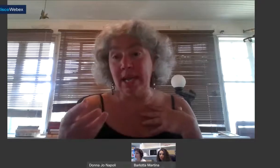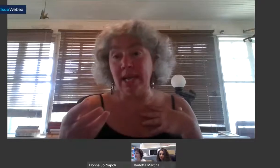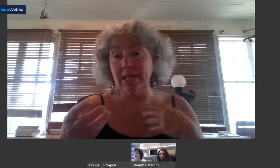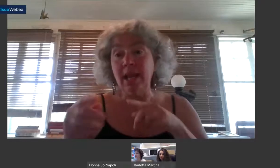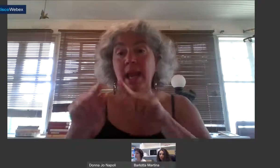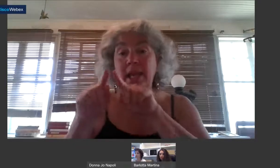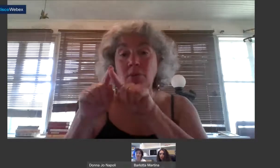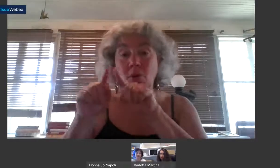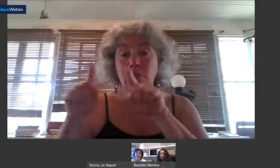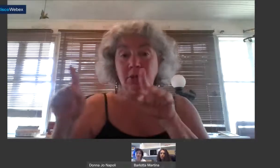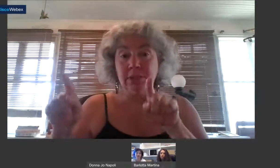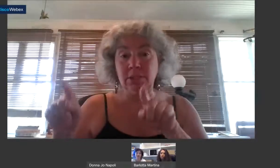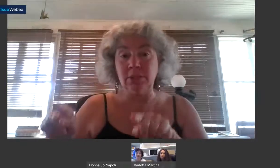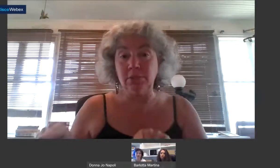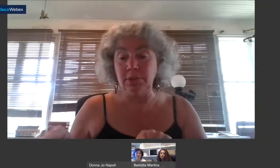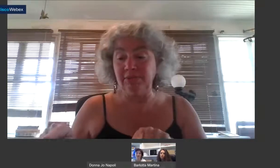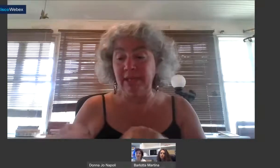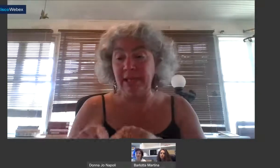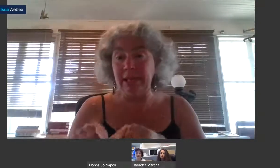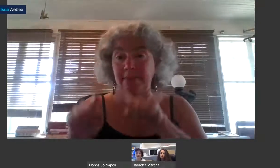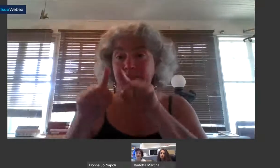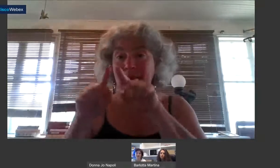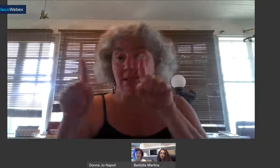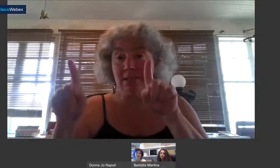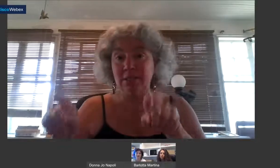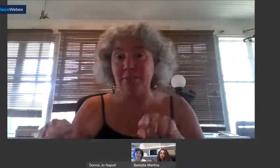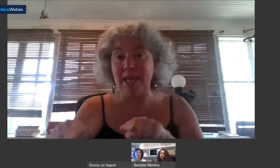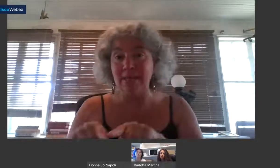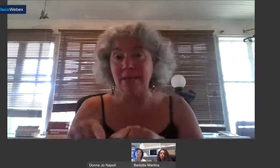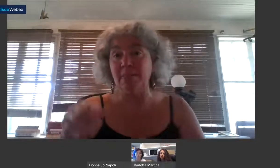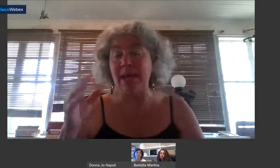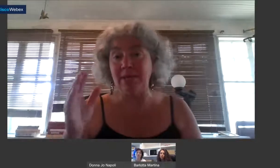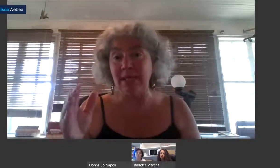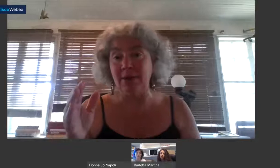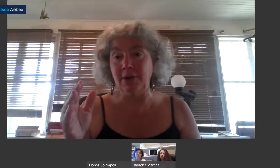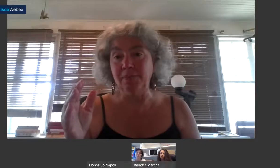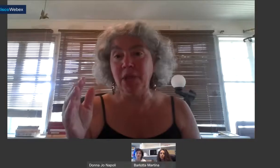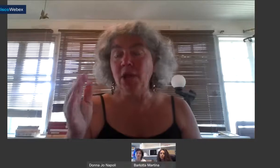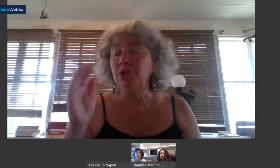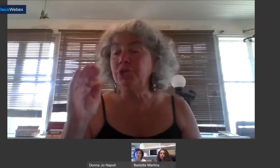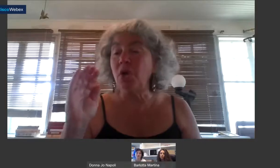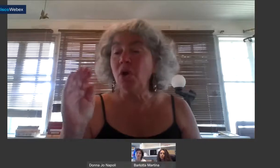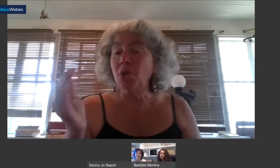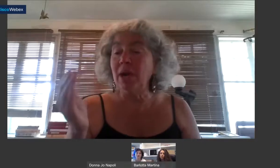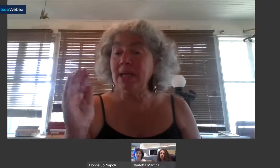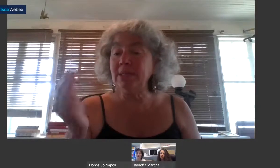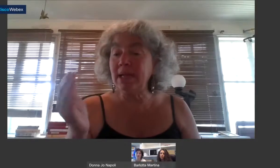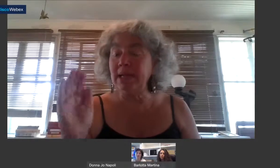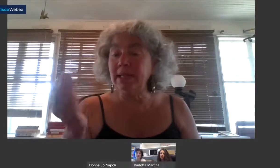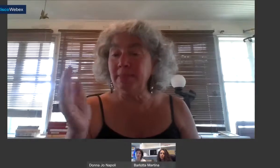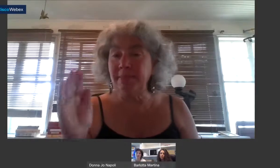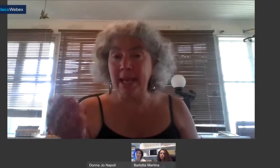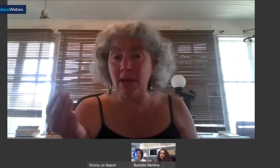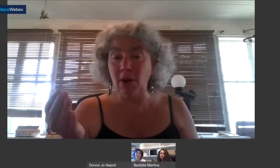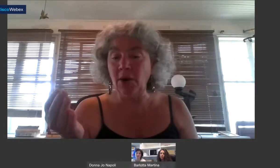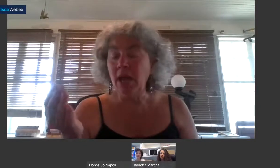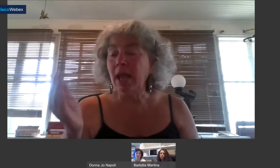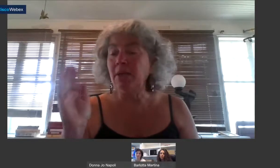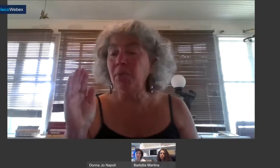hand and almost exclusively in a box space about here. So when he's signing compare